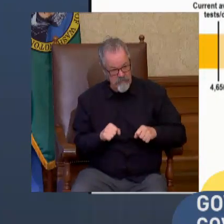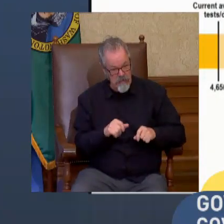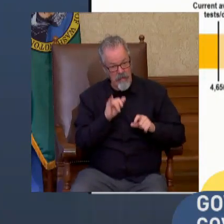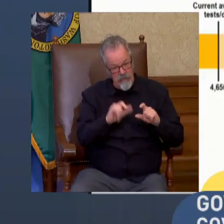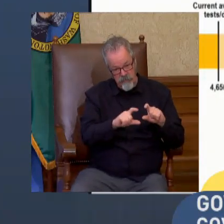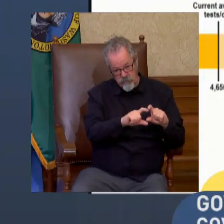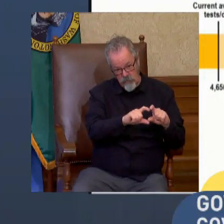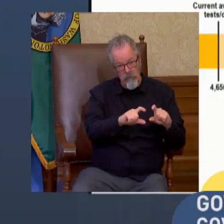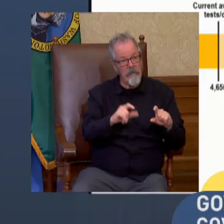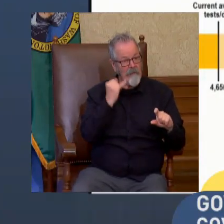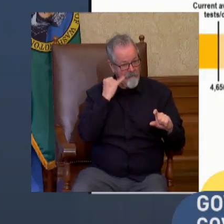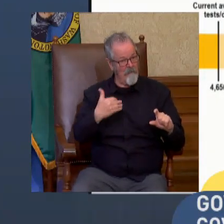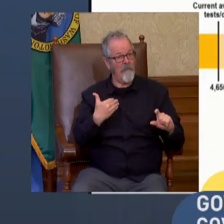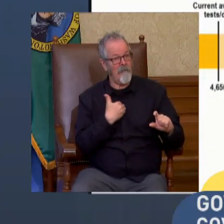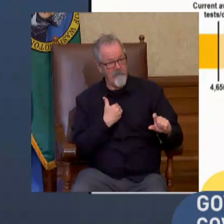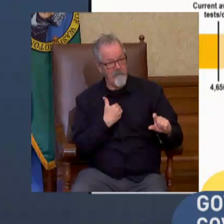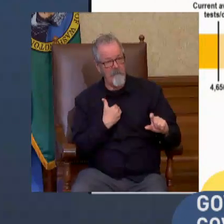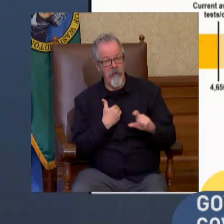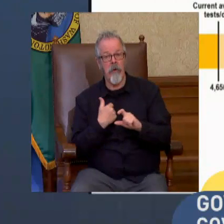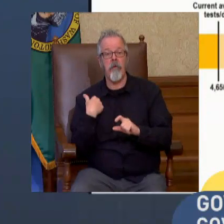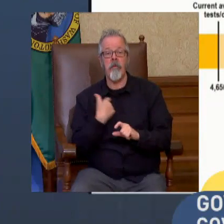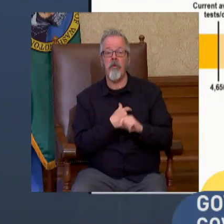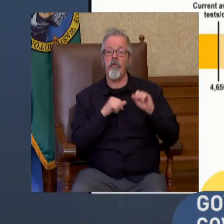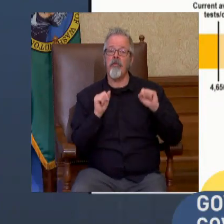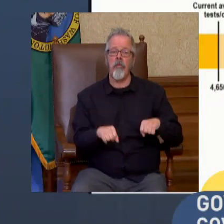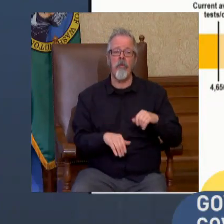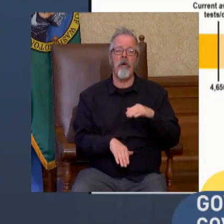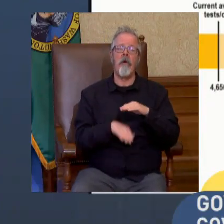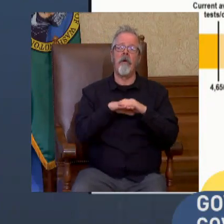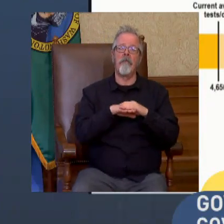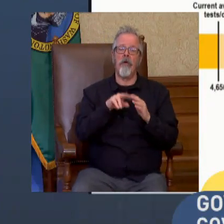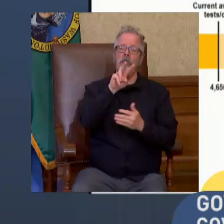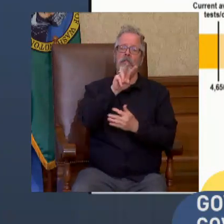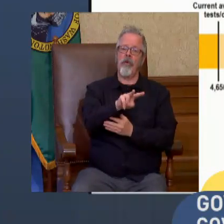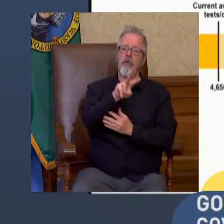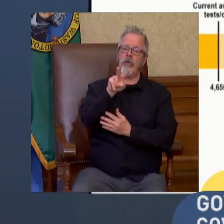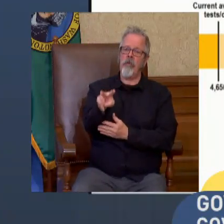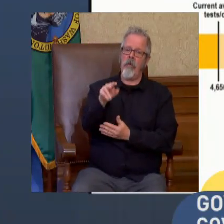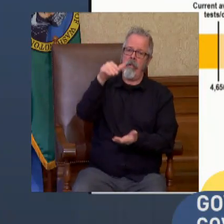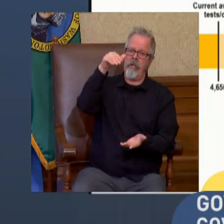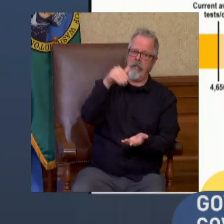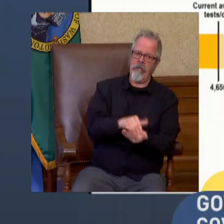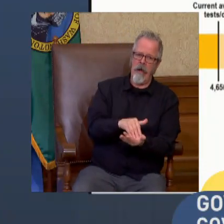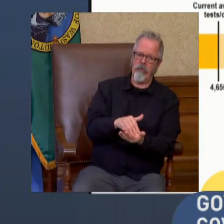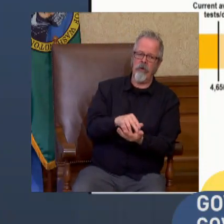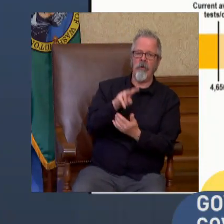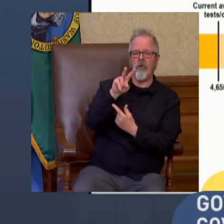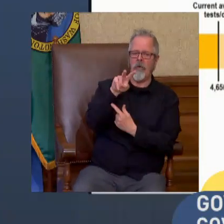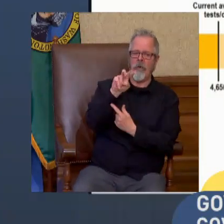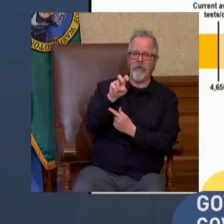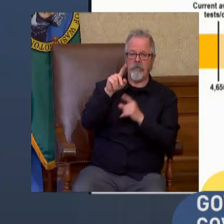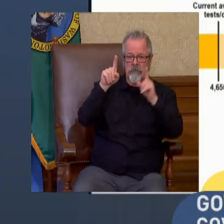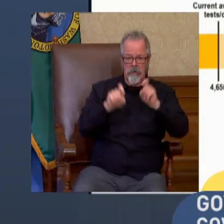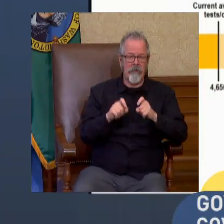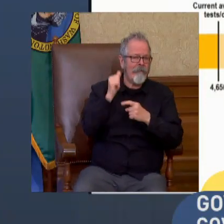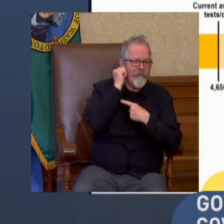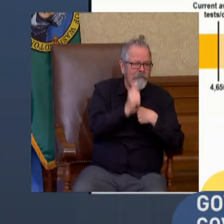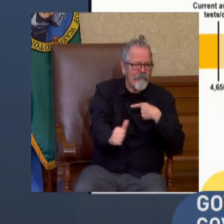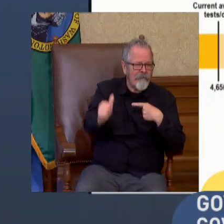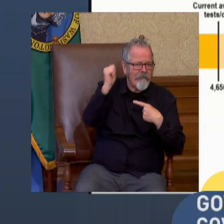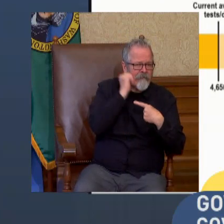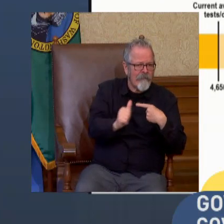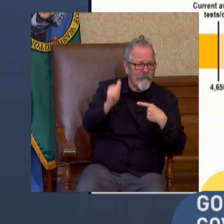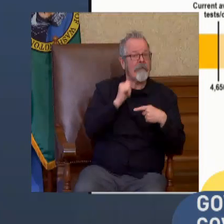22,233 tests a day. That's the possible maximum of the capacity to analyze tests. That means when you take